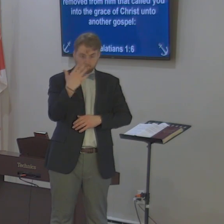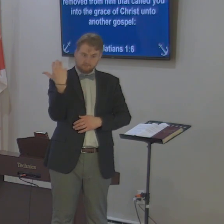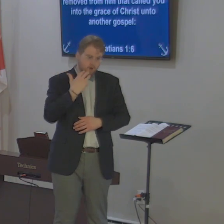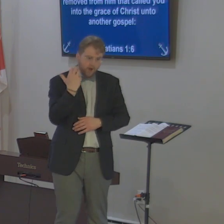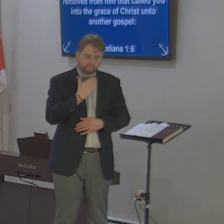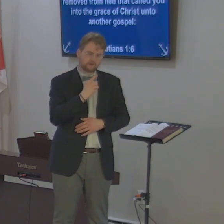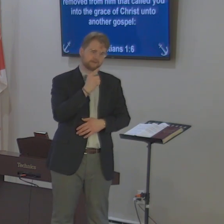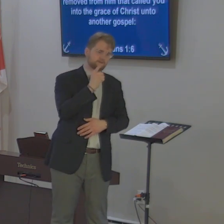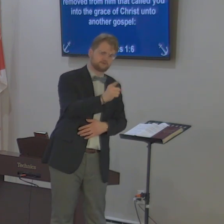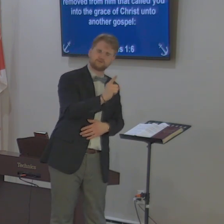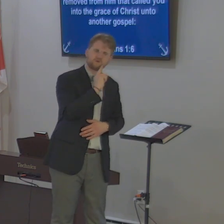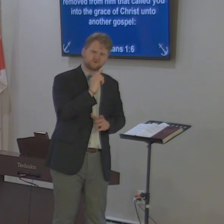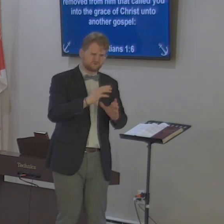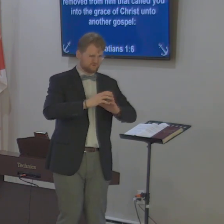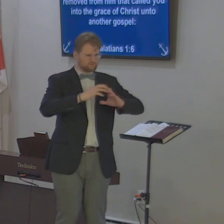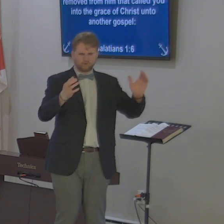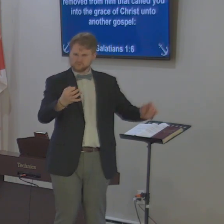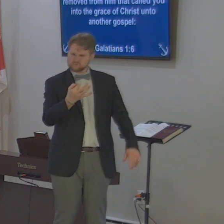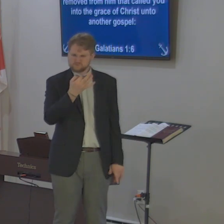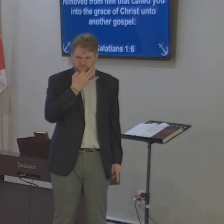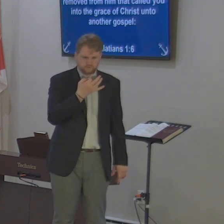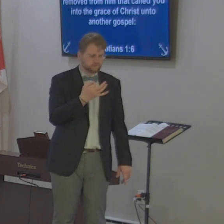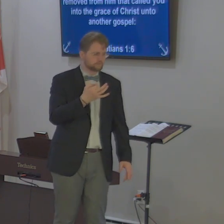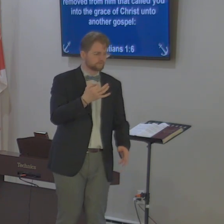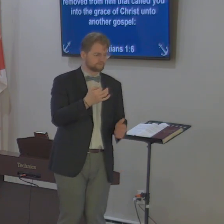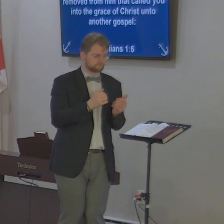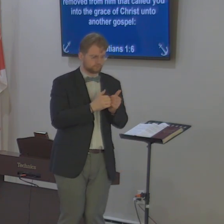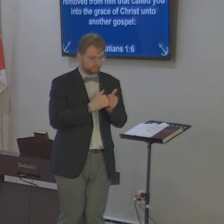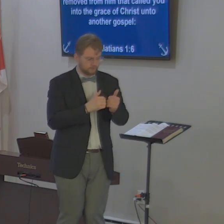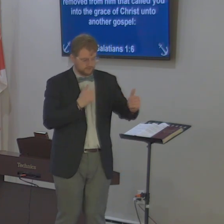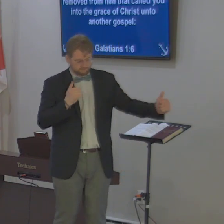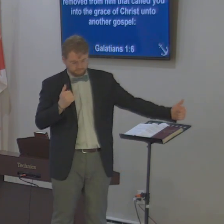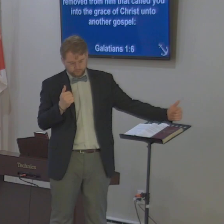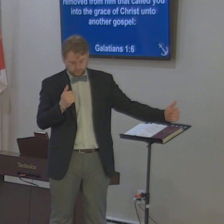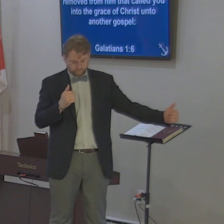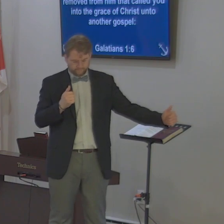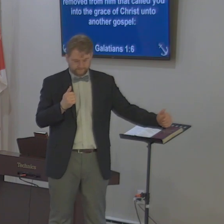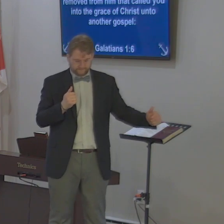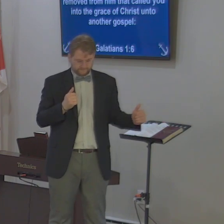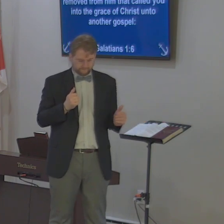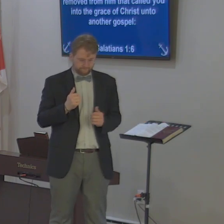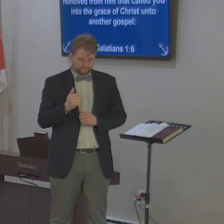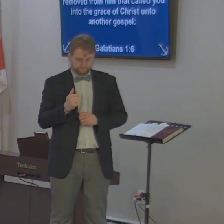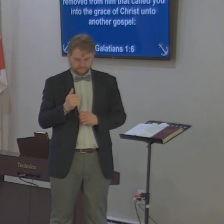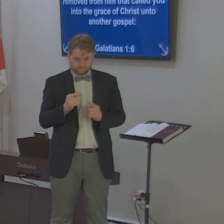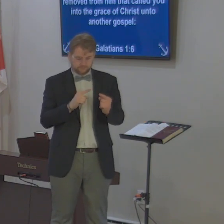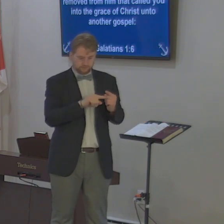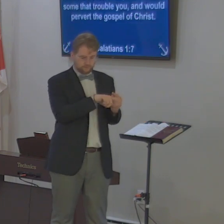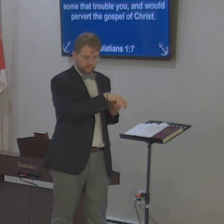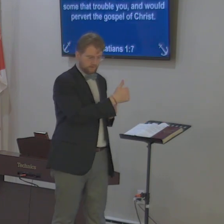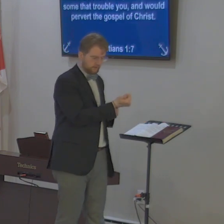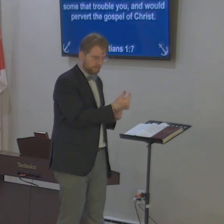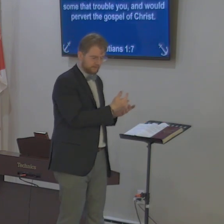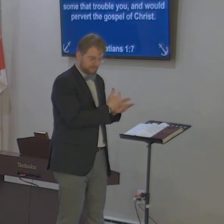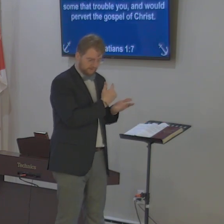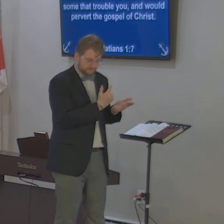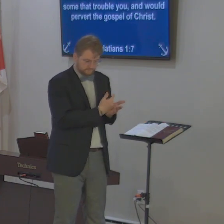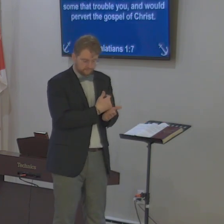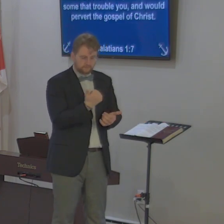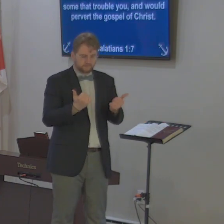are so soon removed from him that called you into the grace of Christ unto another gospel, which